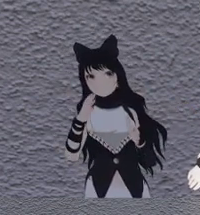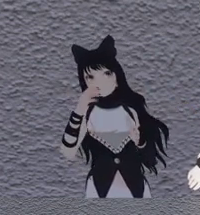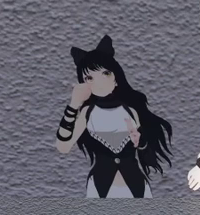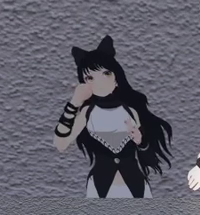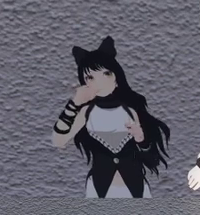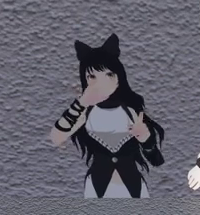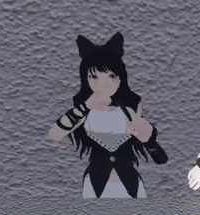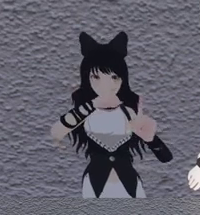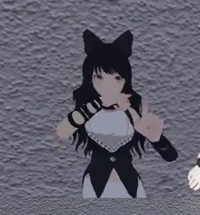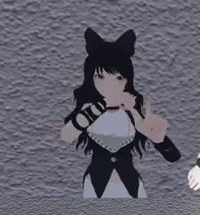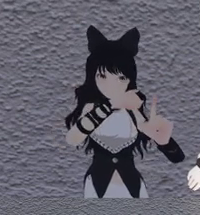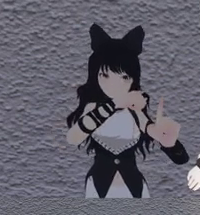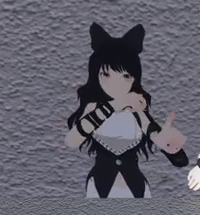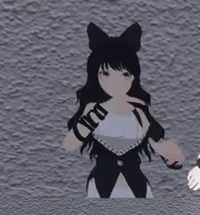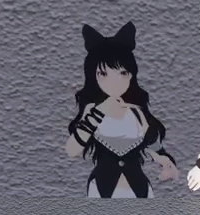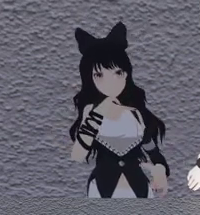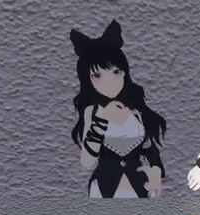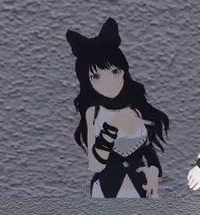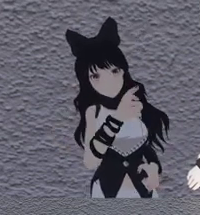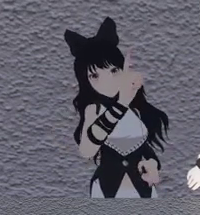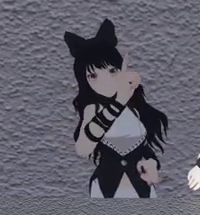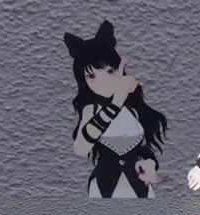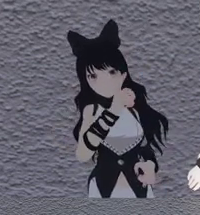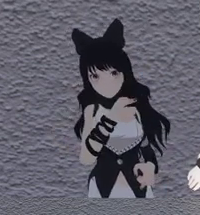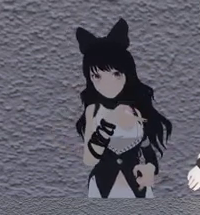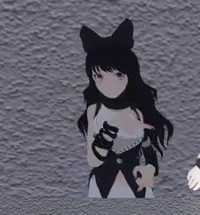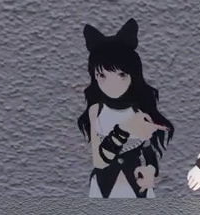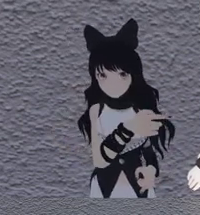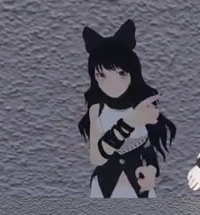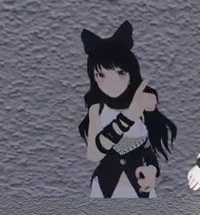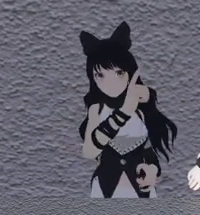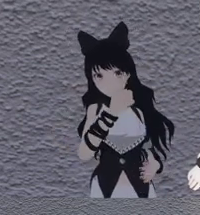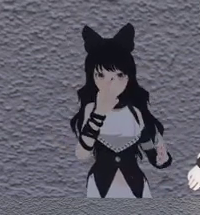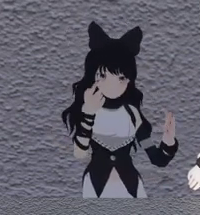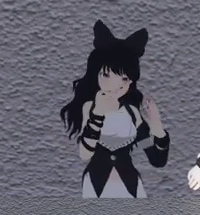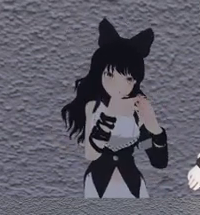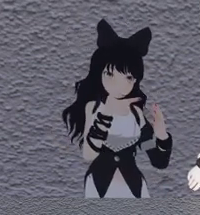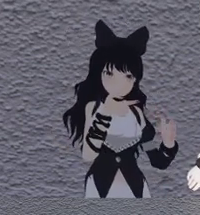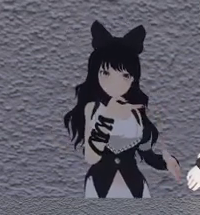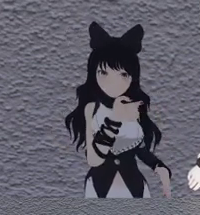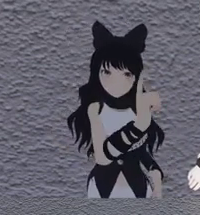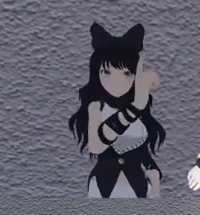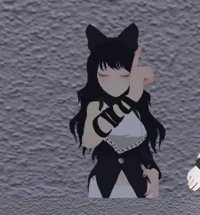It's a bad person who bullies and insults people.